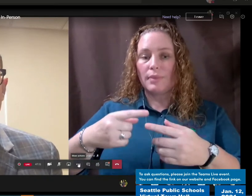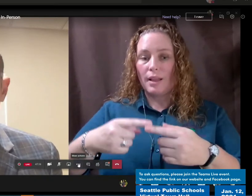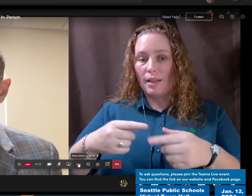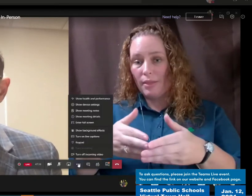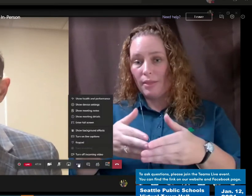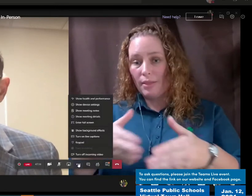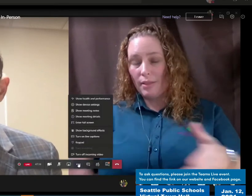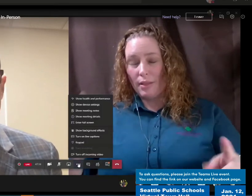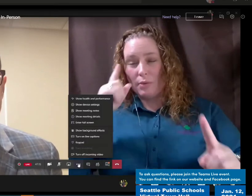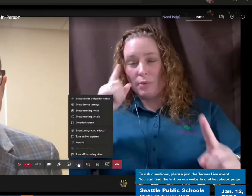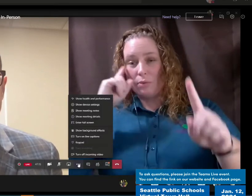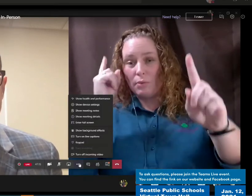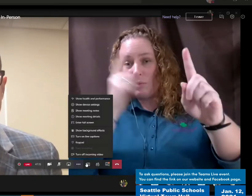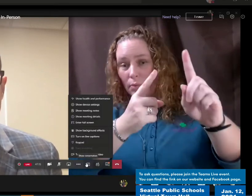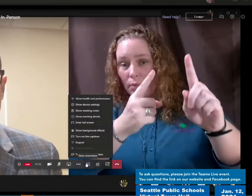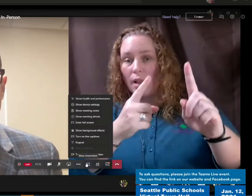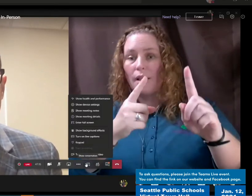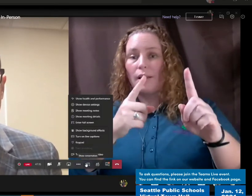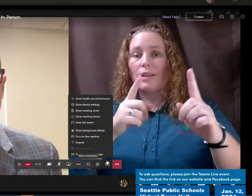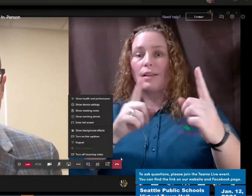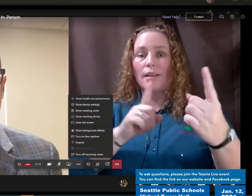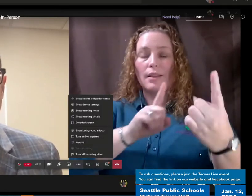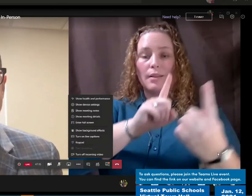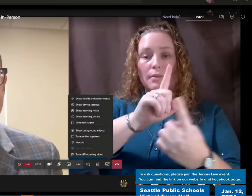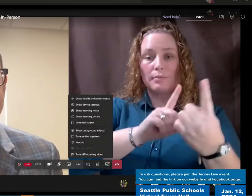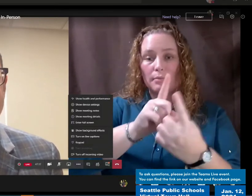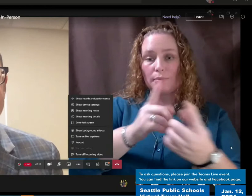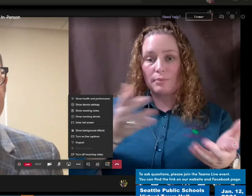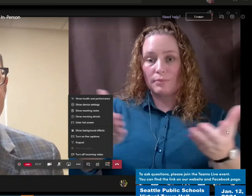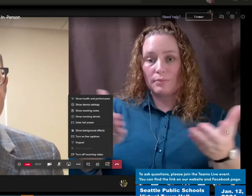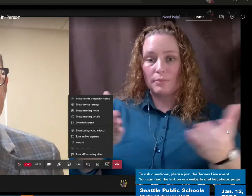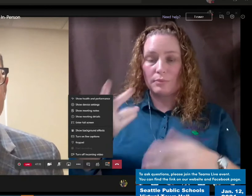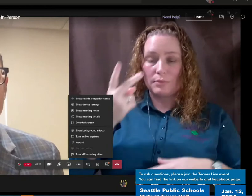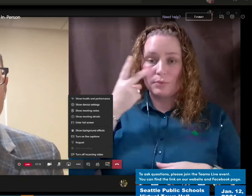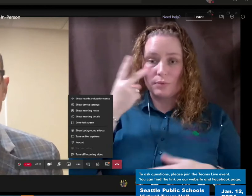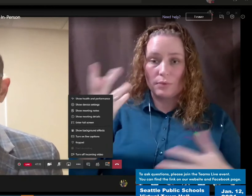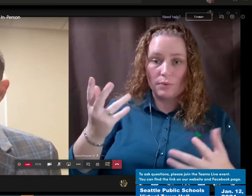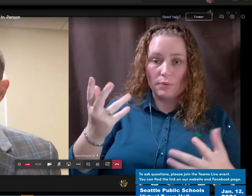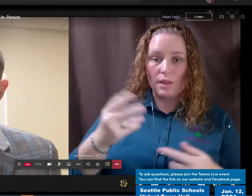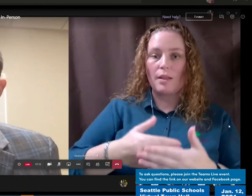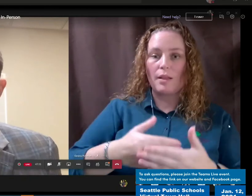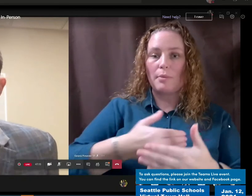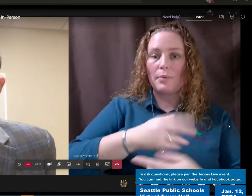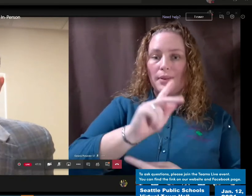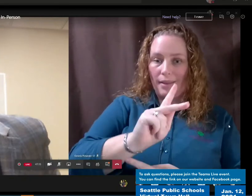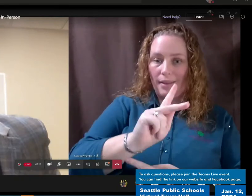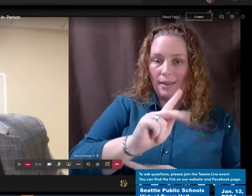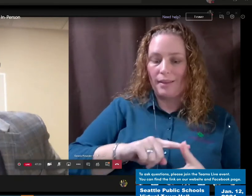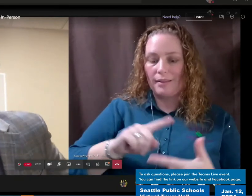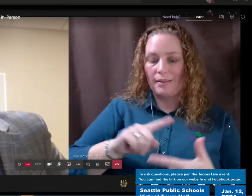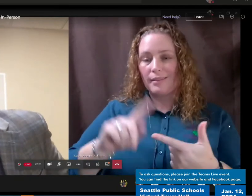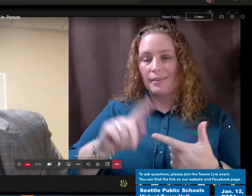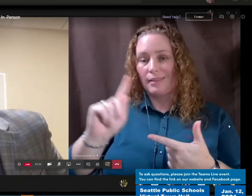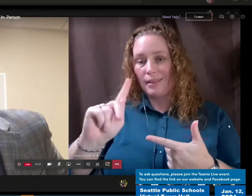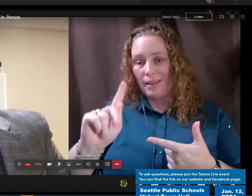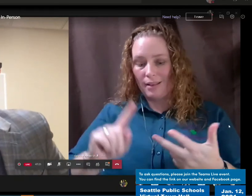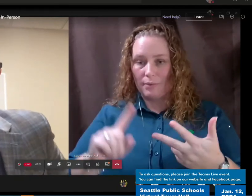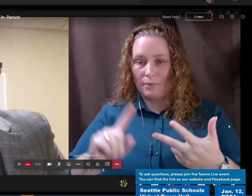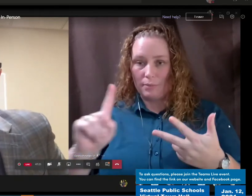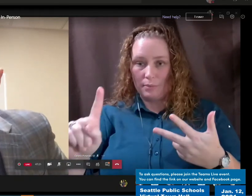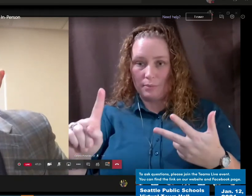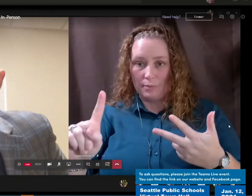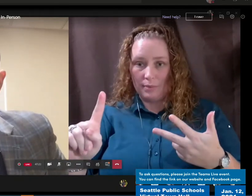what in-person services would look like for pre-K, K and one. So since last